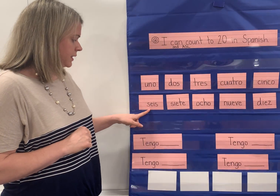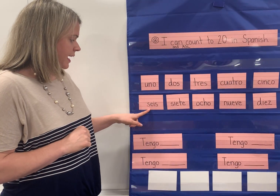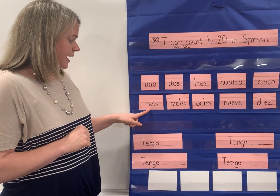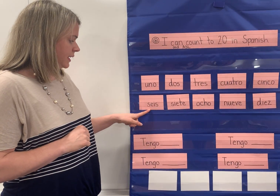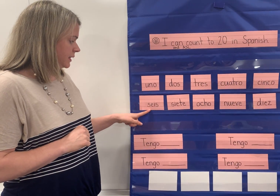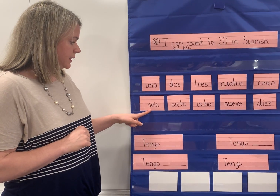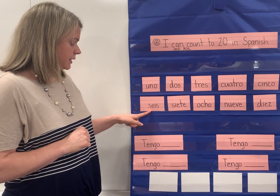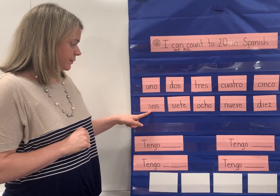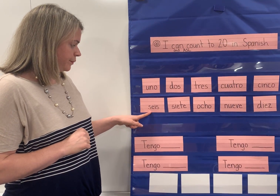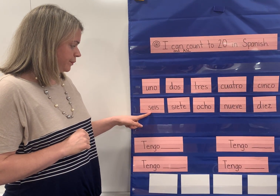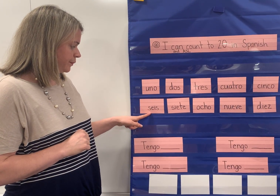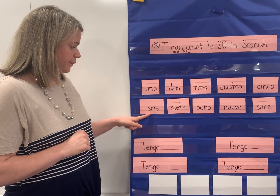6,